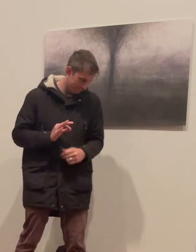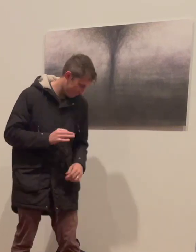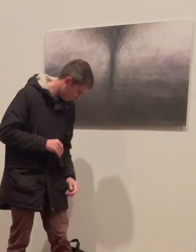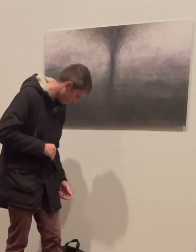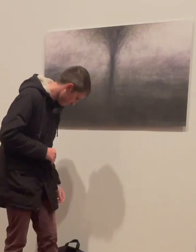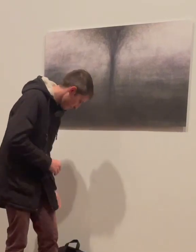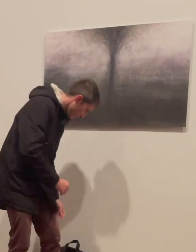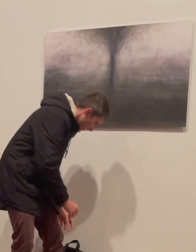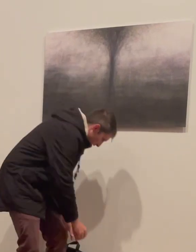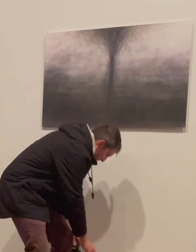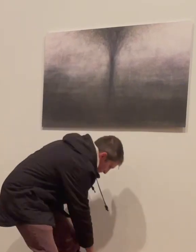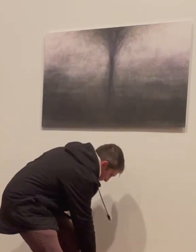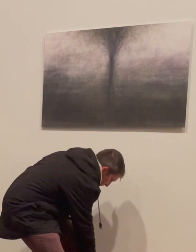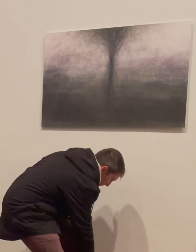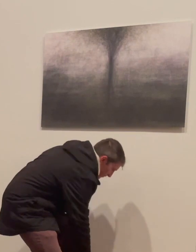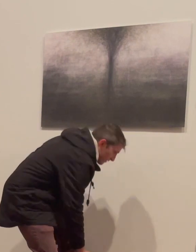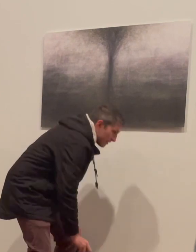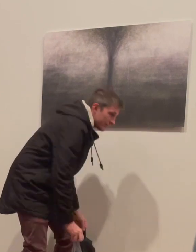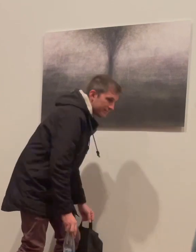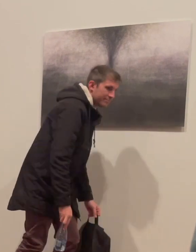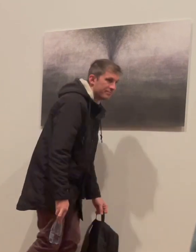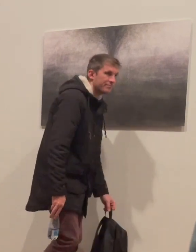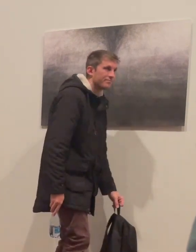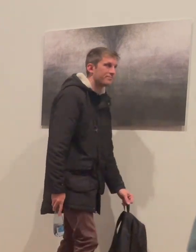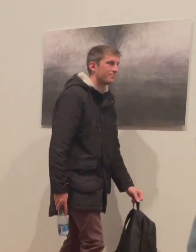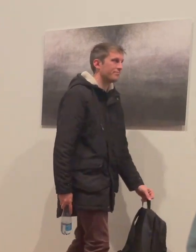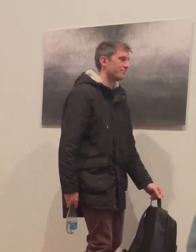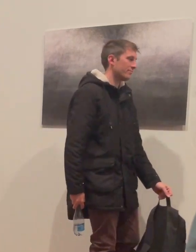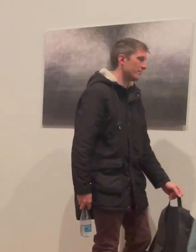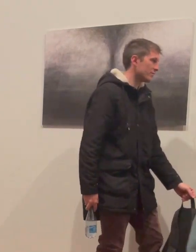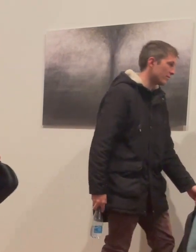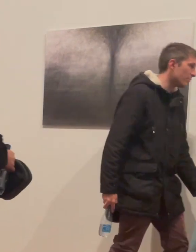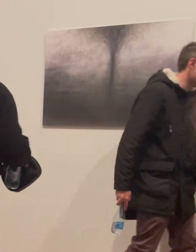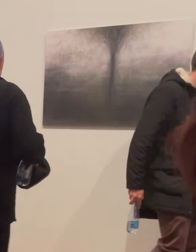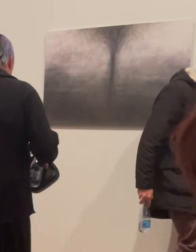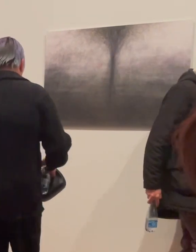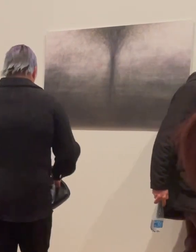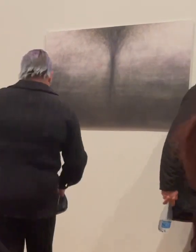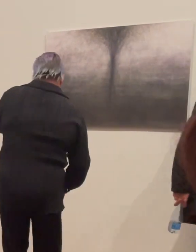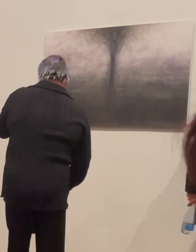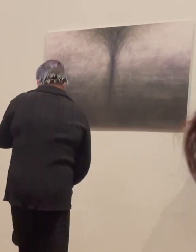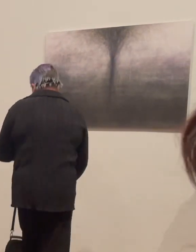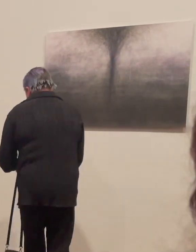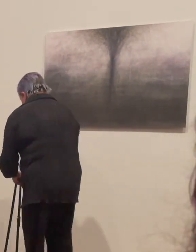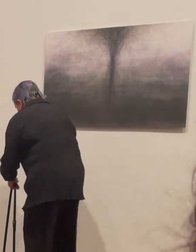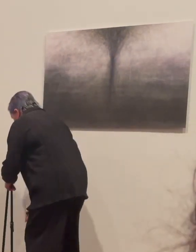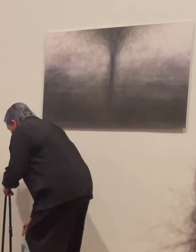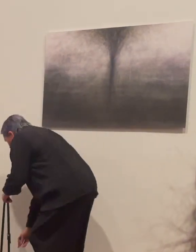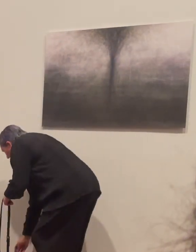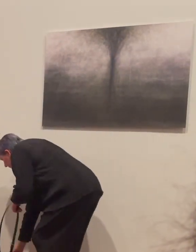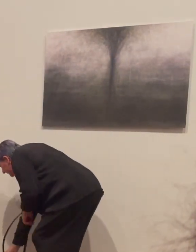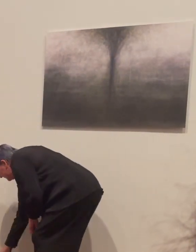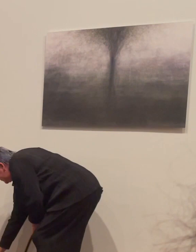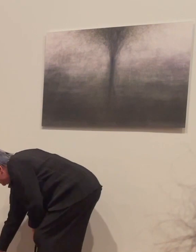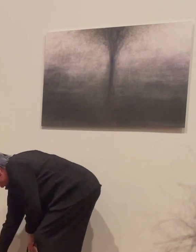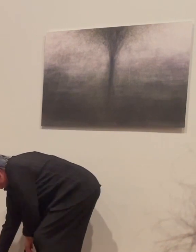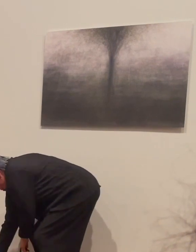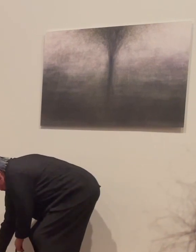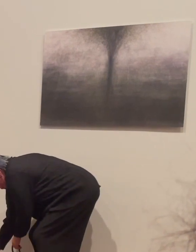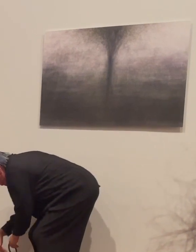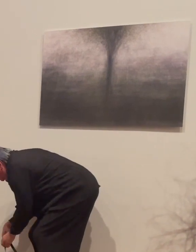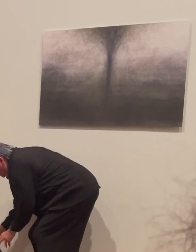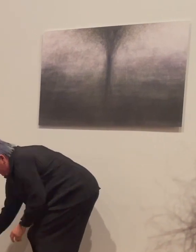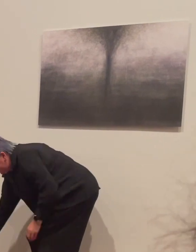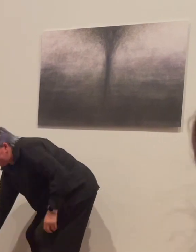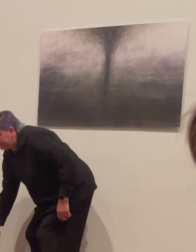Open to questions. Lisa, how hard is it to get